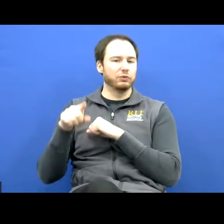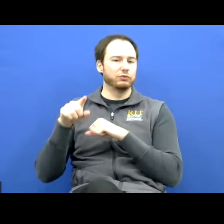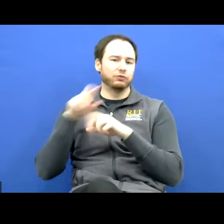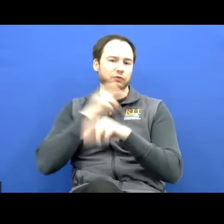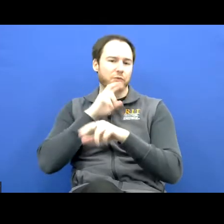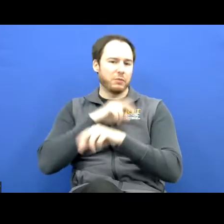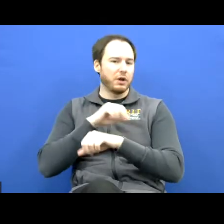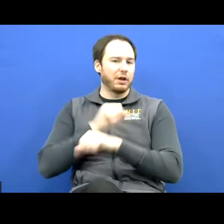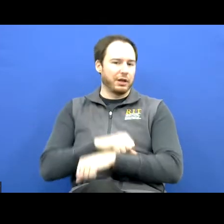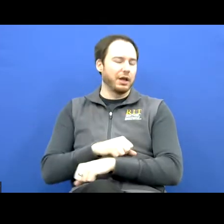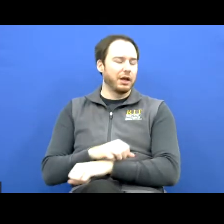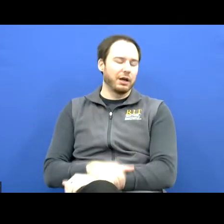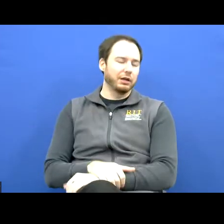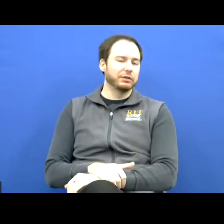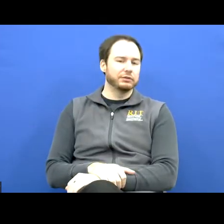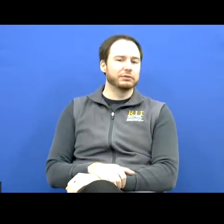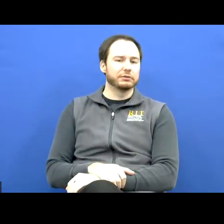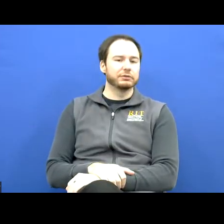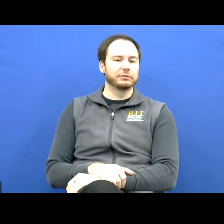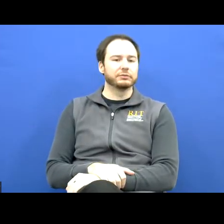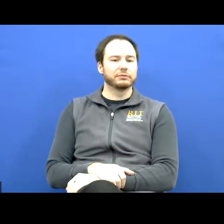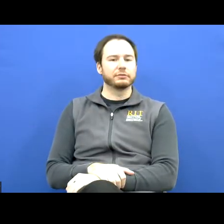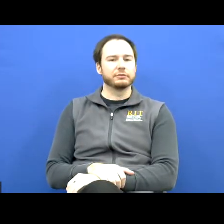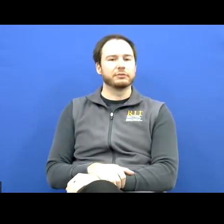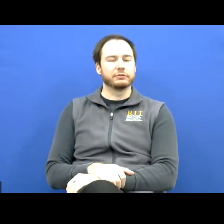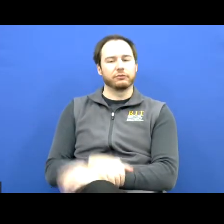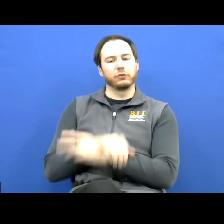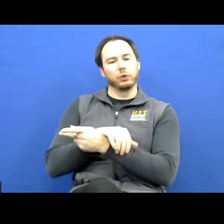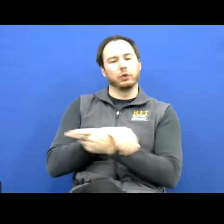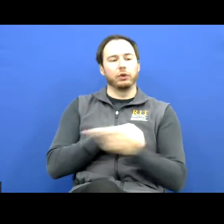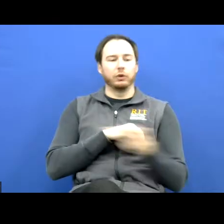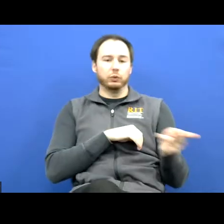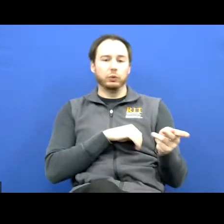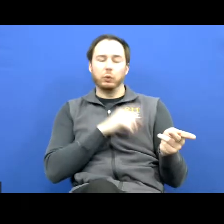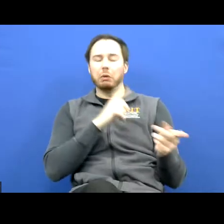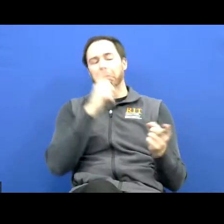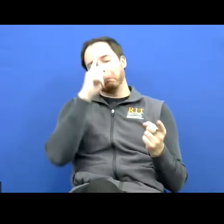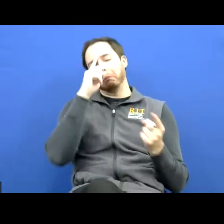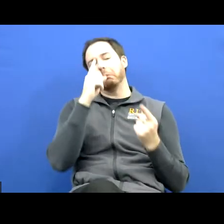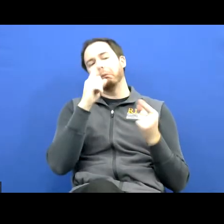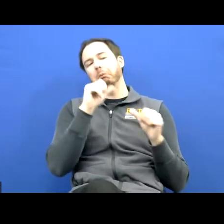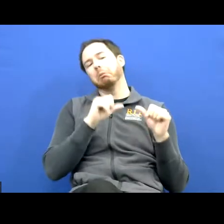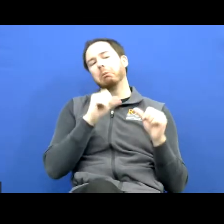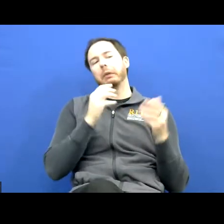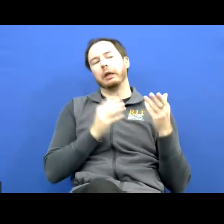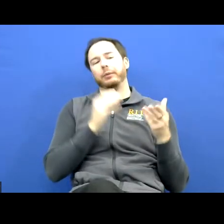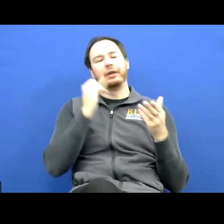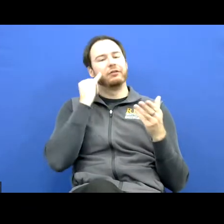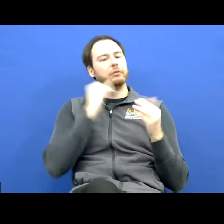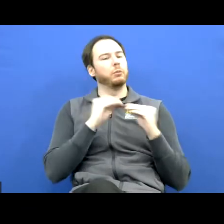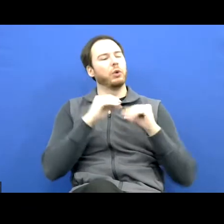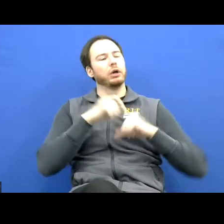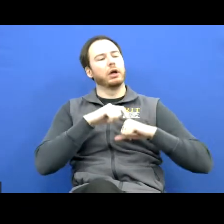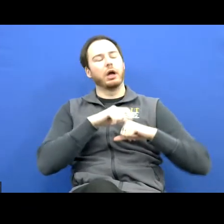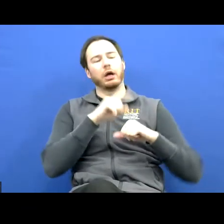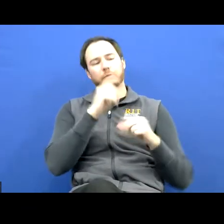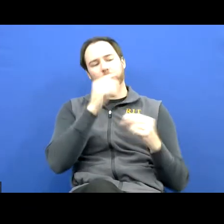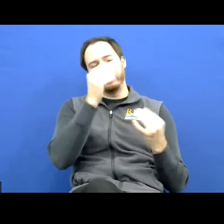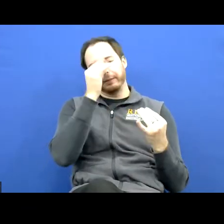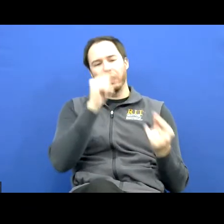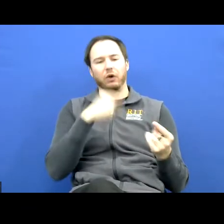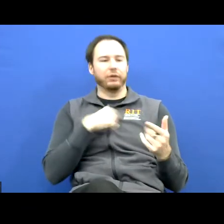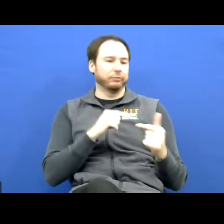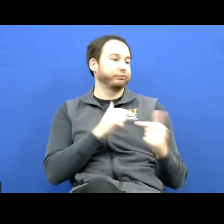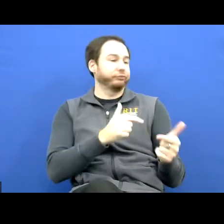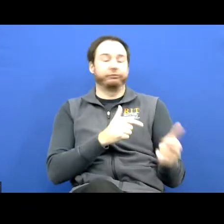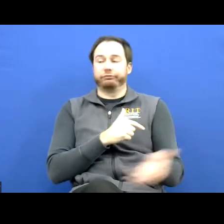respondents to, the two who indicated that they might have responded if they had a little bit more time. This gives them plenty